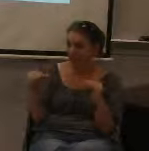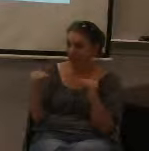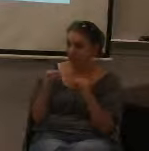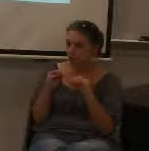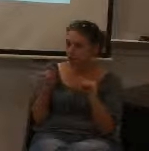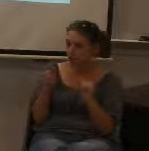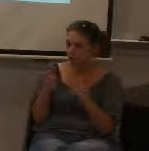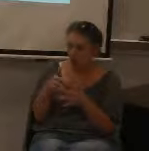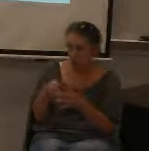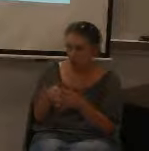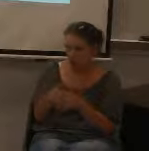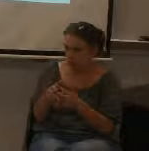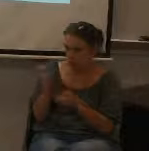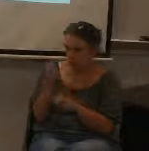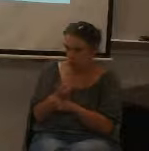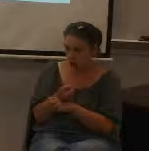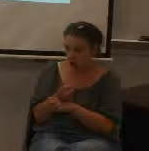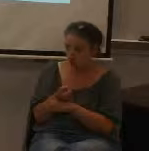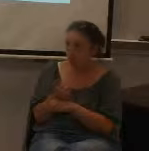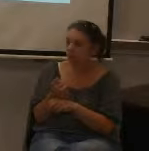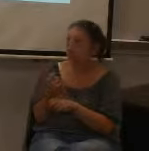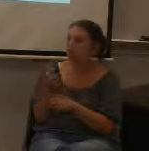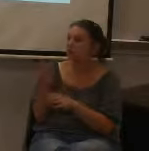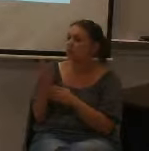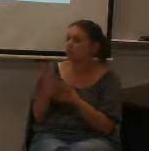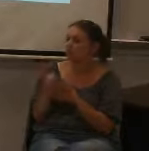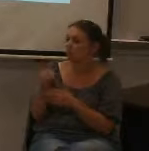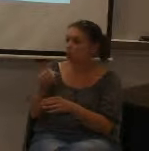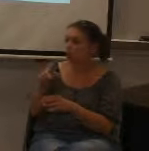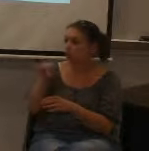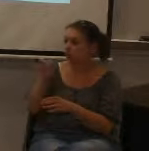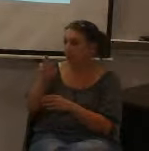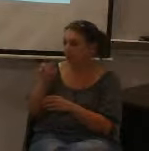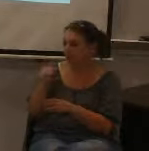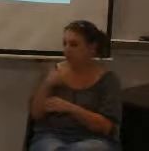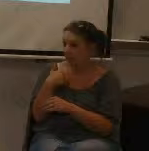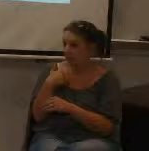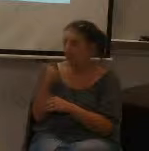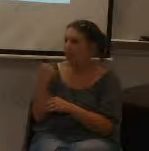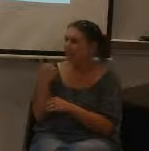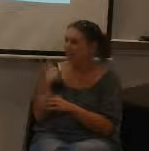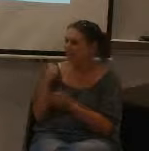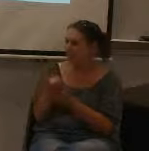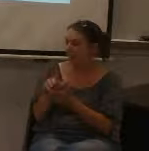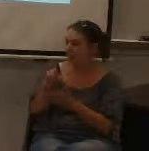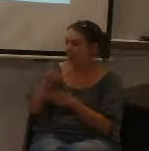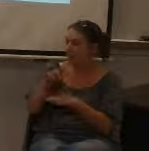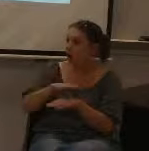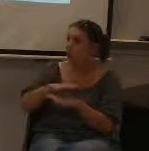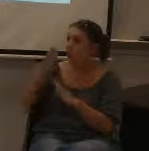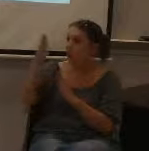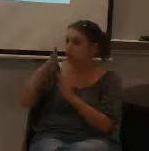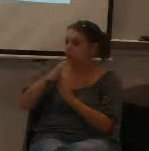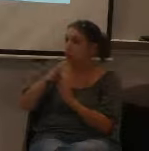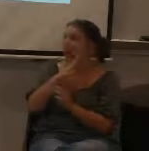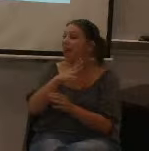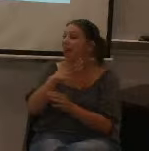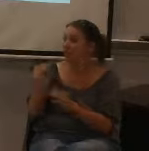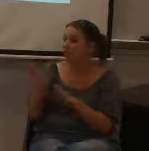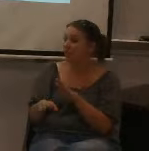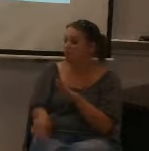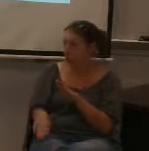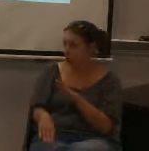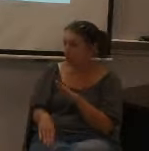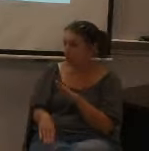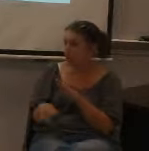through of rock. And some of the aquifers that we have an impermeable layer on the top and the bottom,